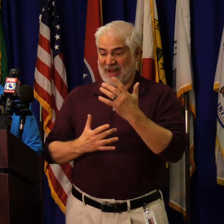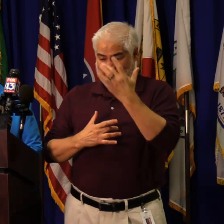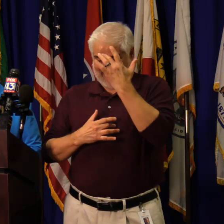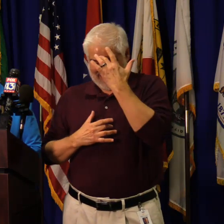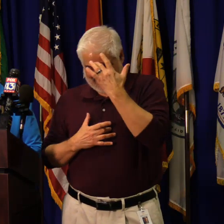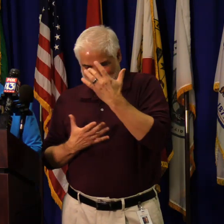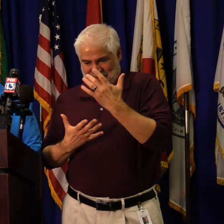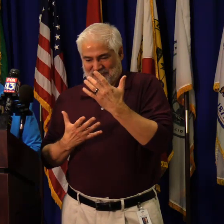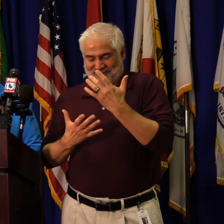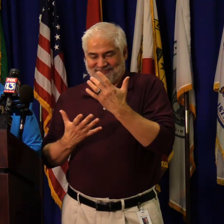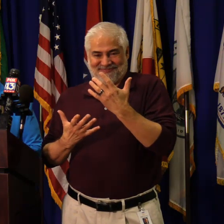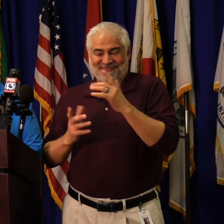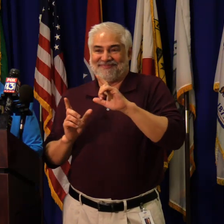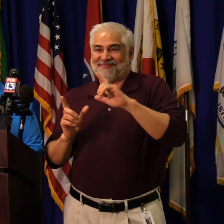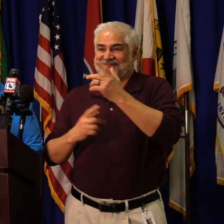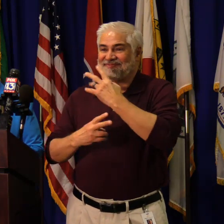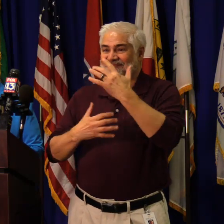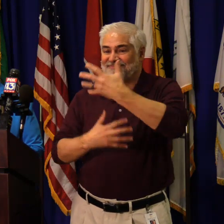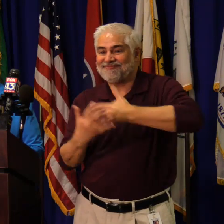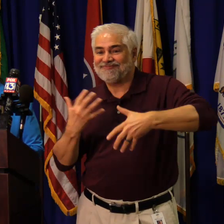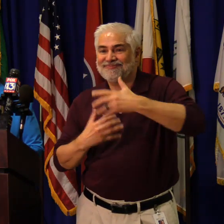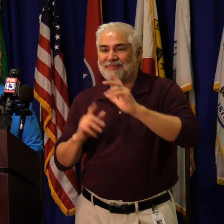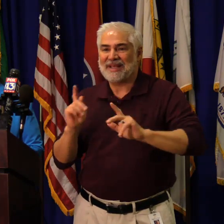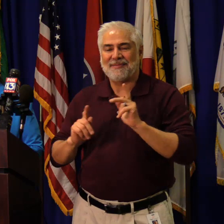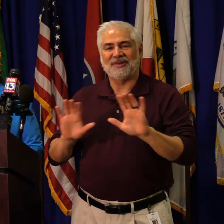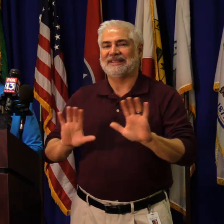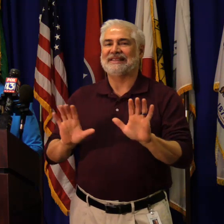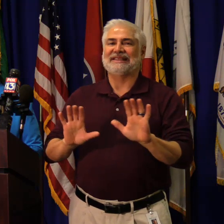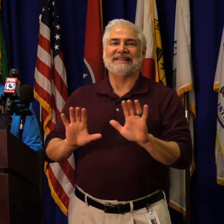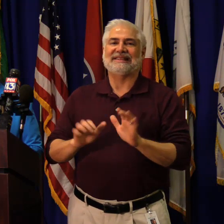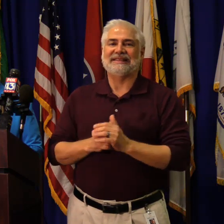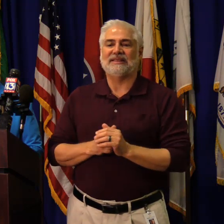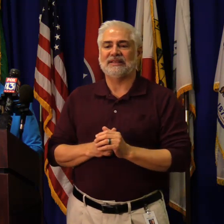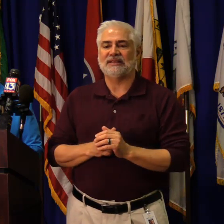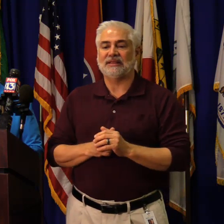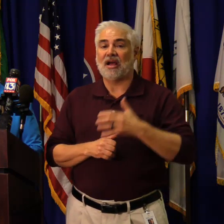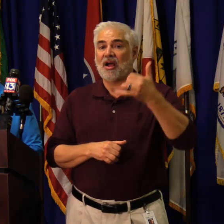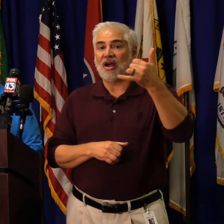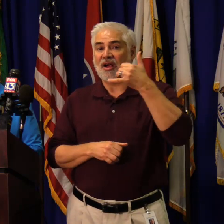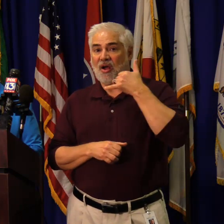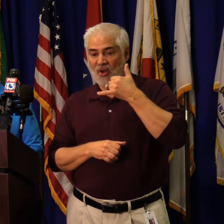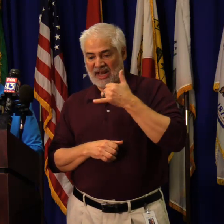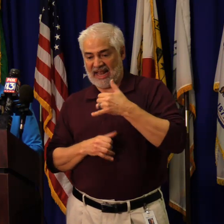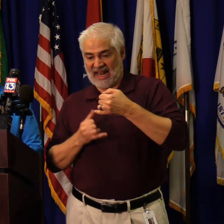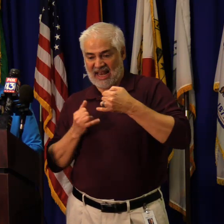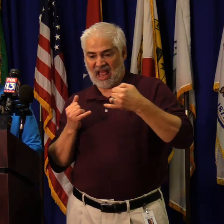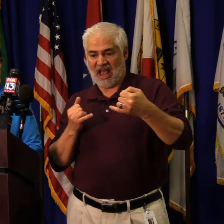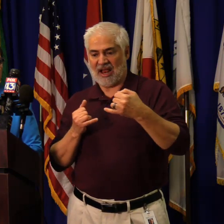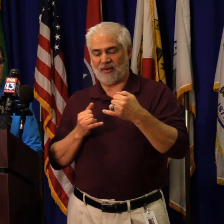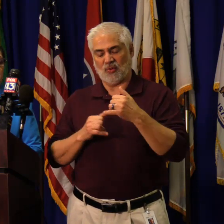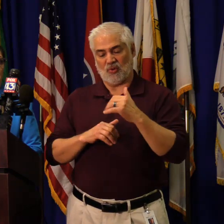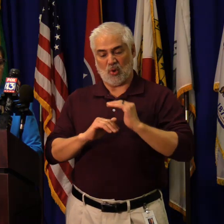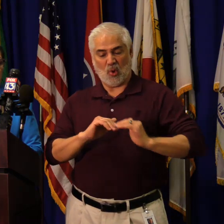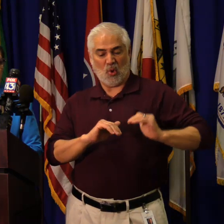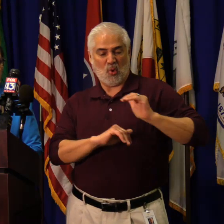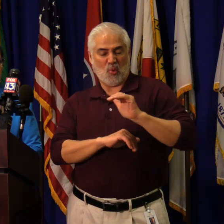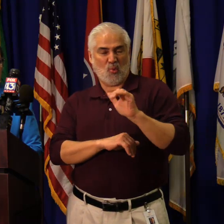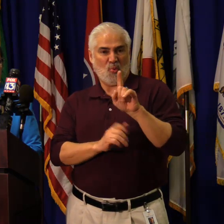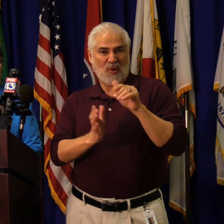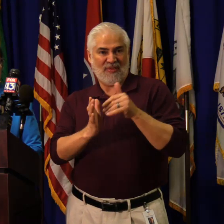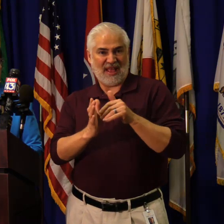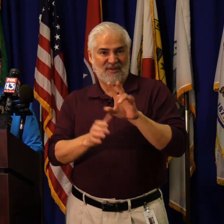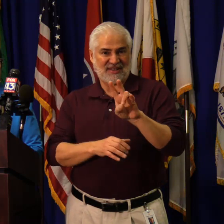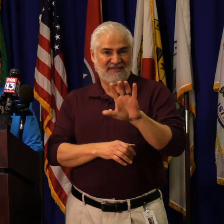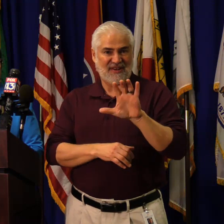is ill. To date on our call-in line, we've fielded over